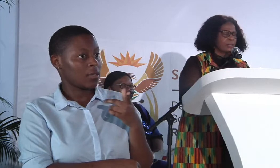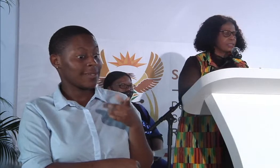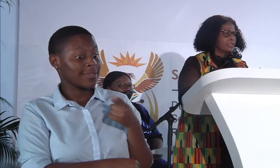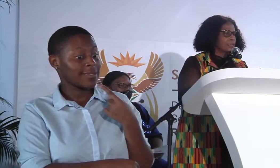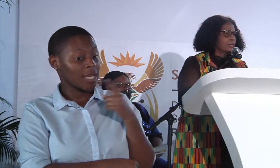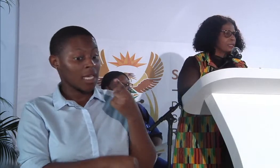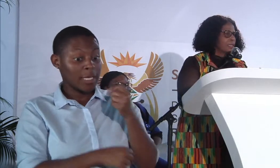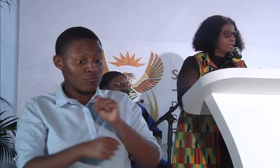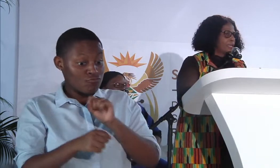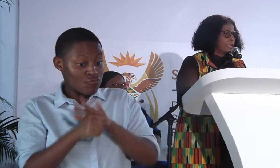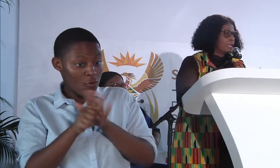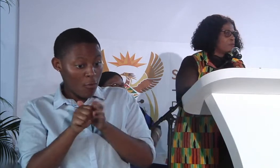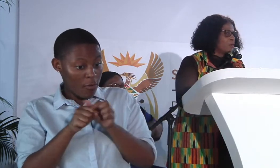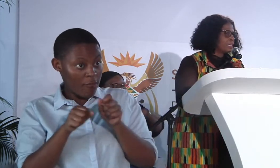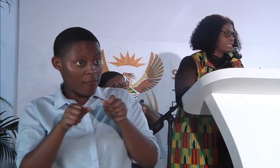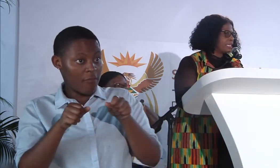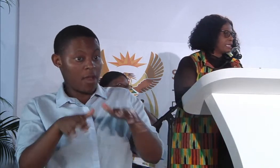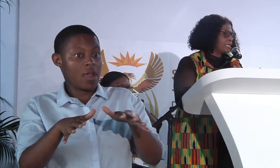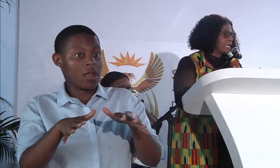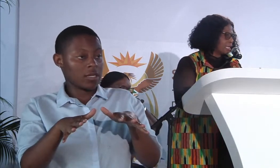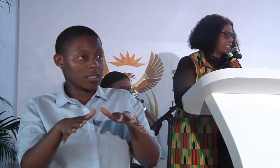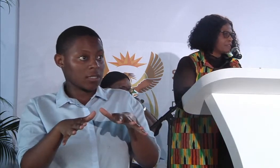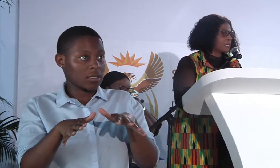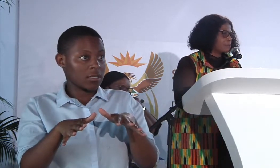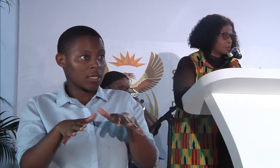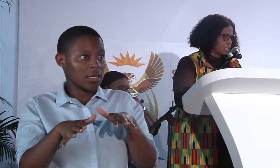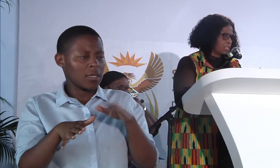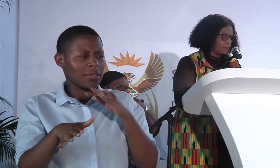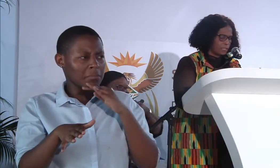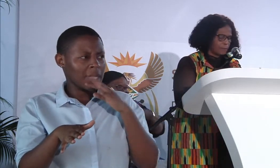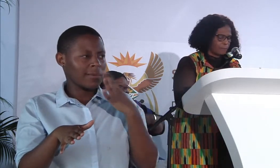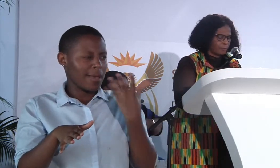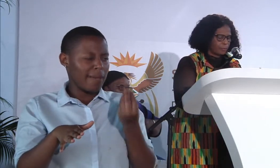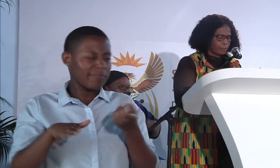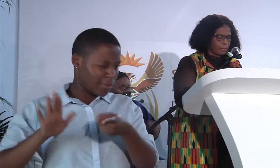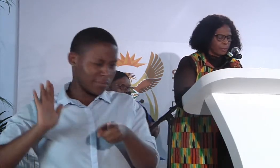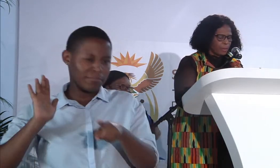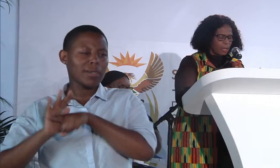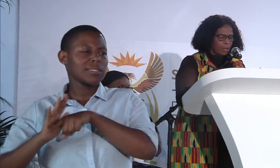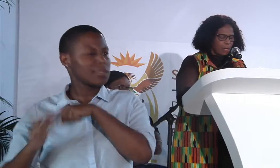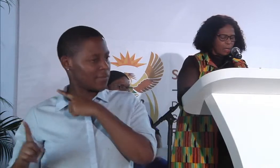coronavirus came with the negatives and positives.